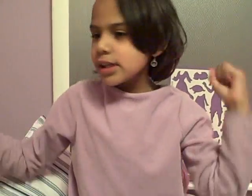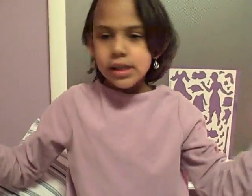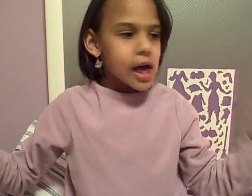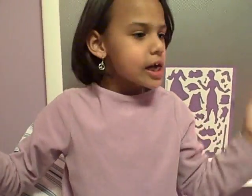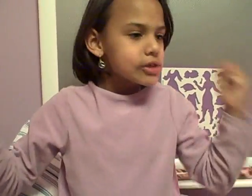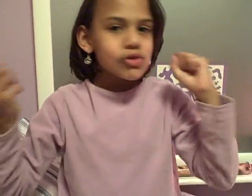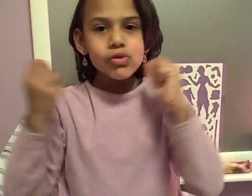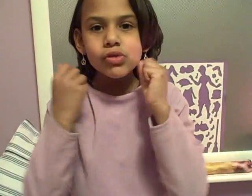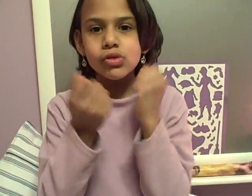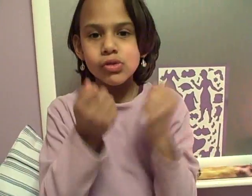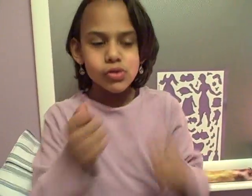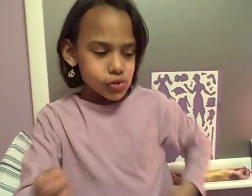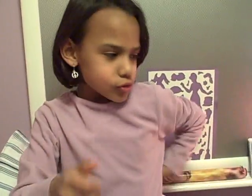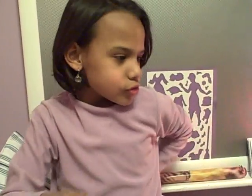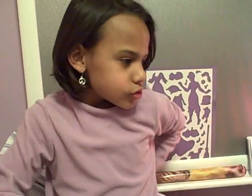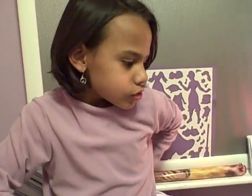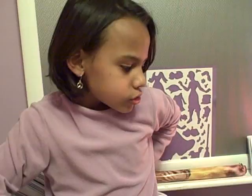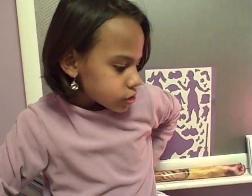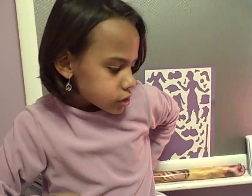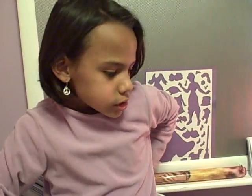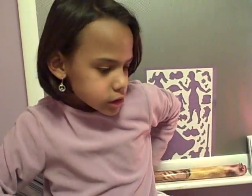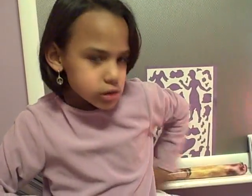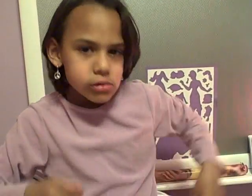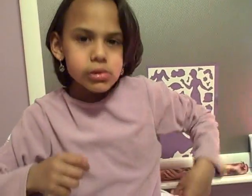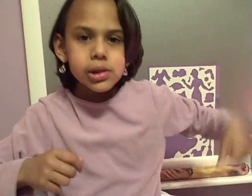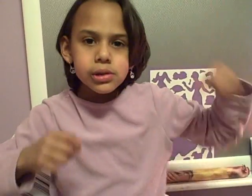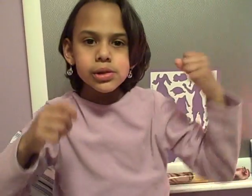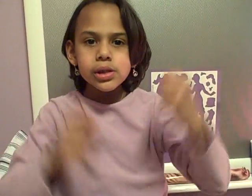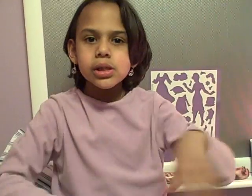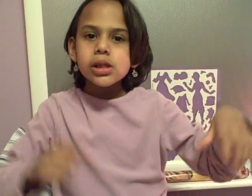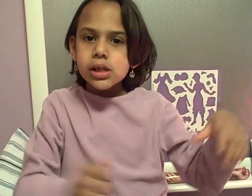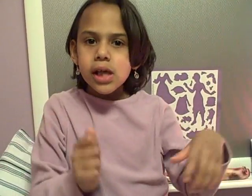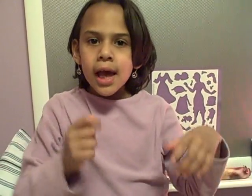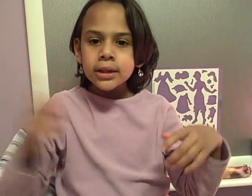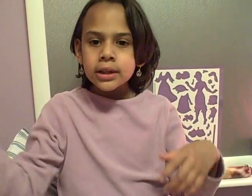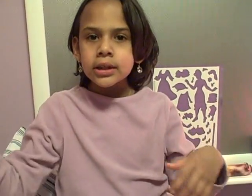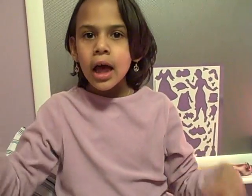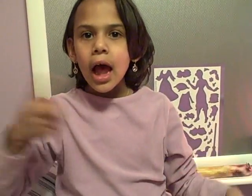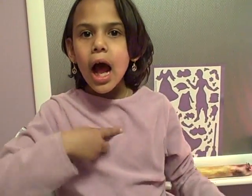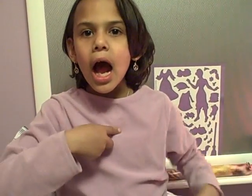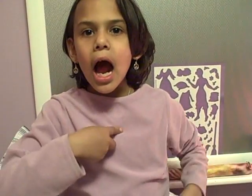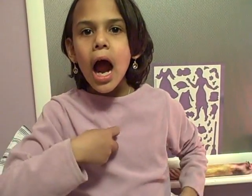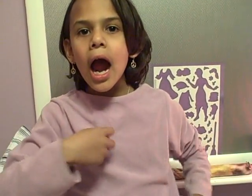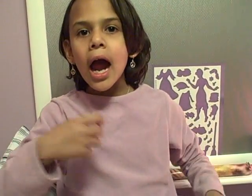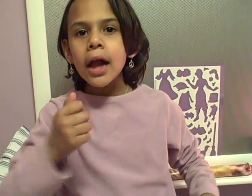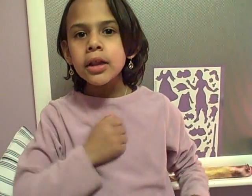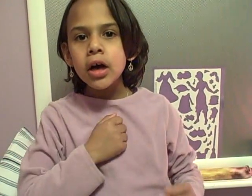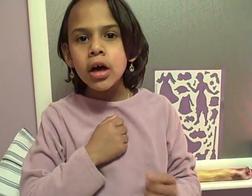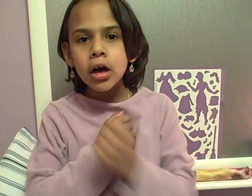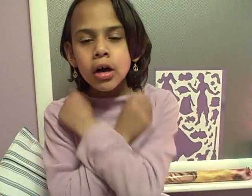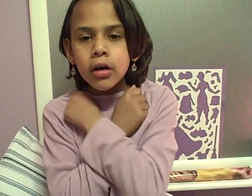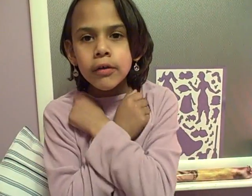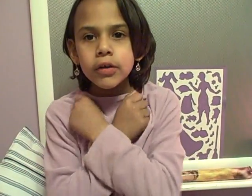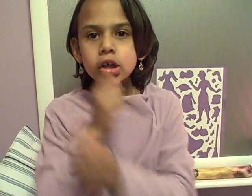saying how do you do, how are they saying, I love